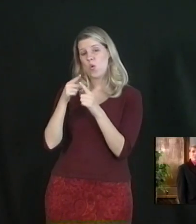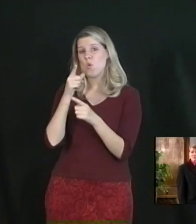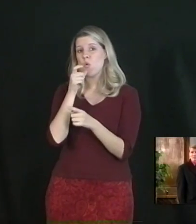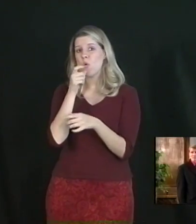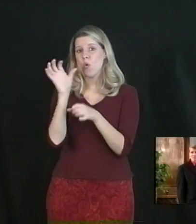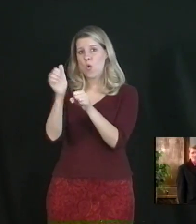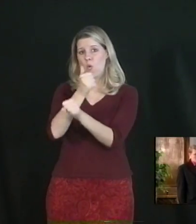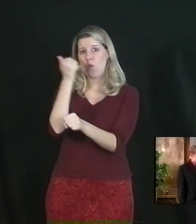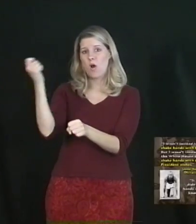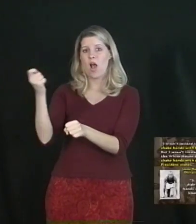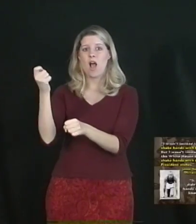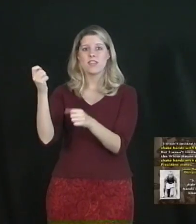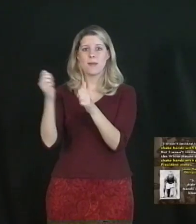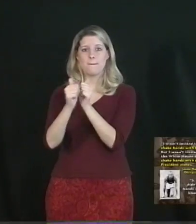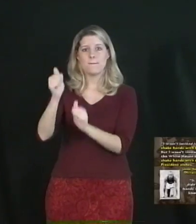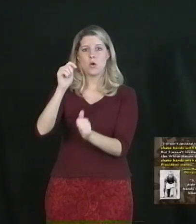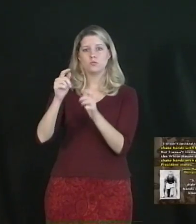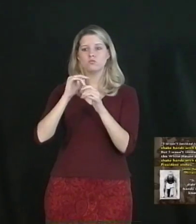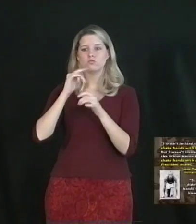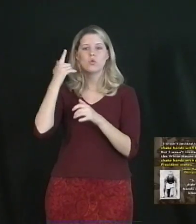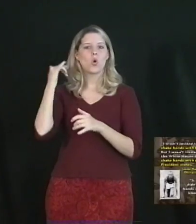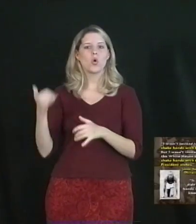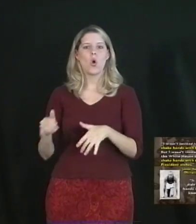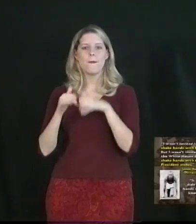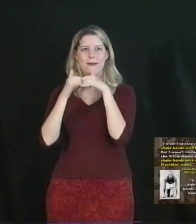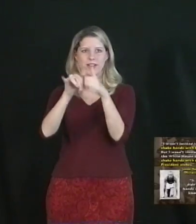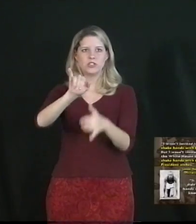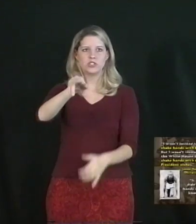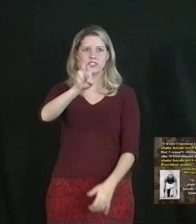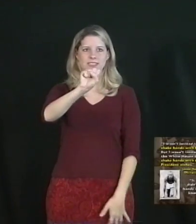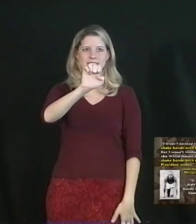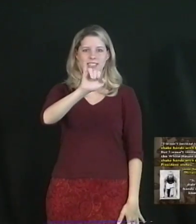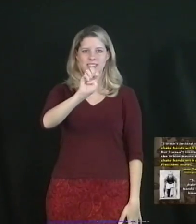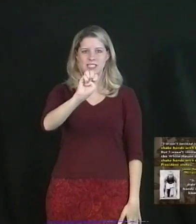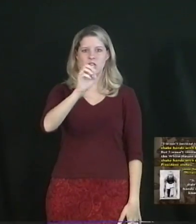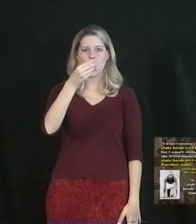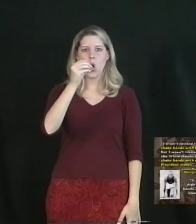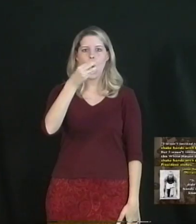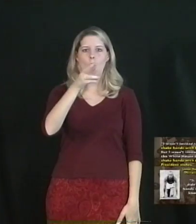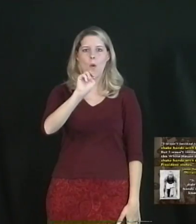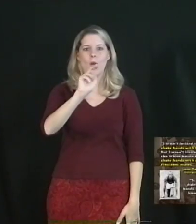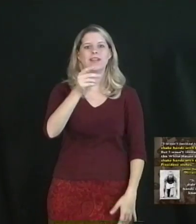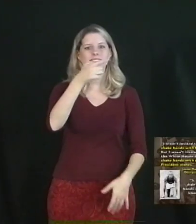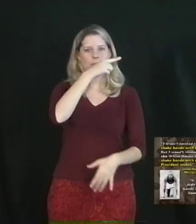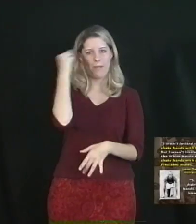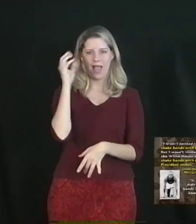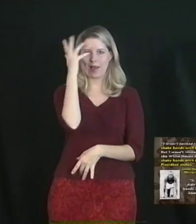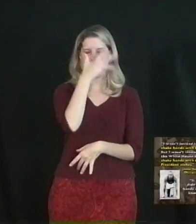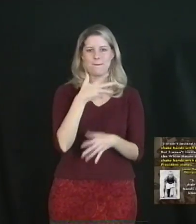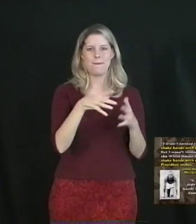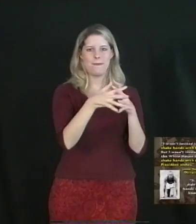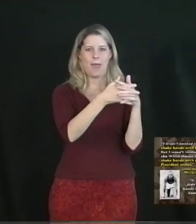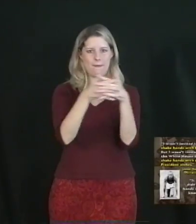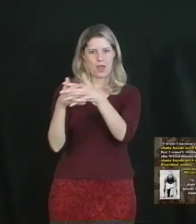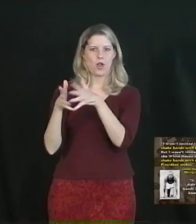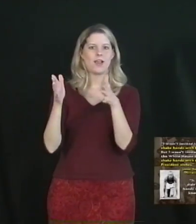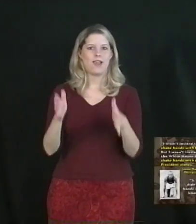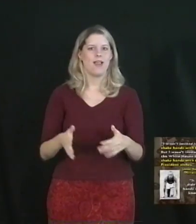gold medals? Jesse Owens, the black American athlete. Hitler was so angry, he said, it's not fair to make my men race against